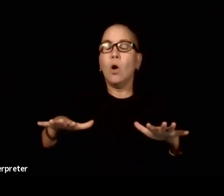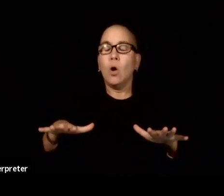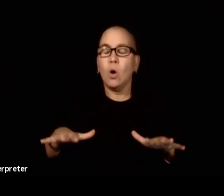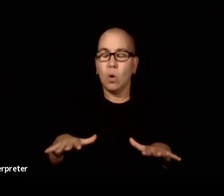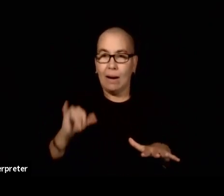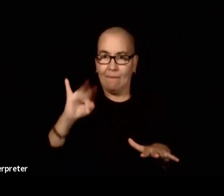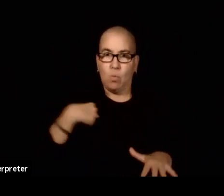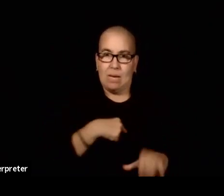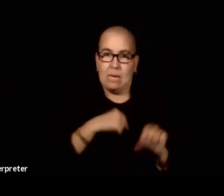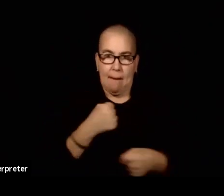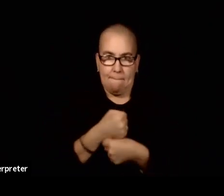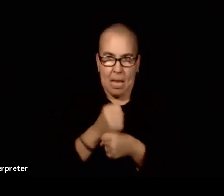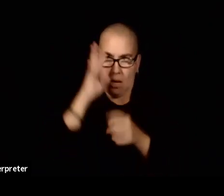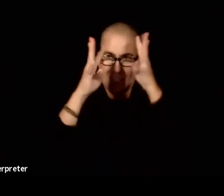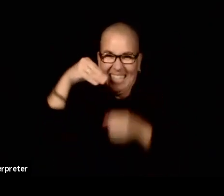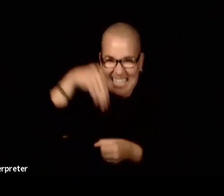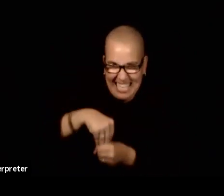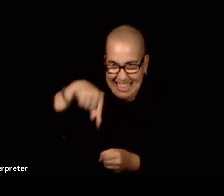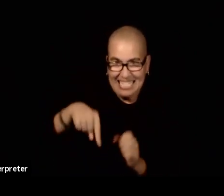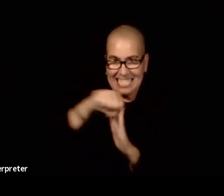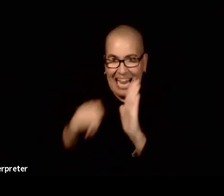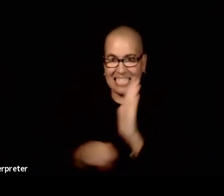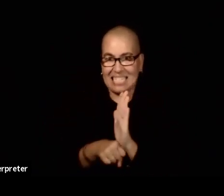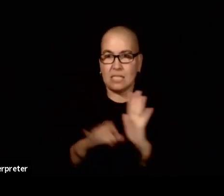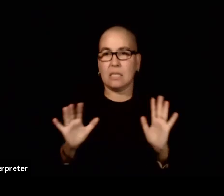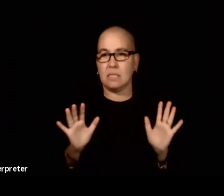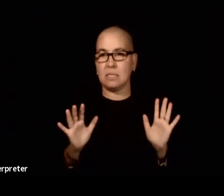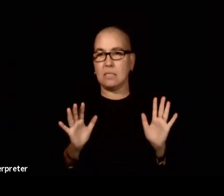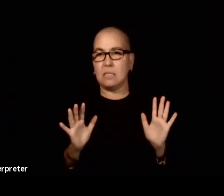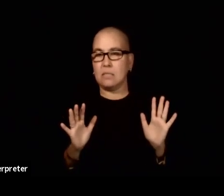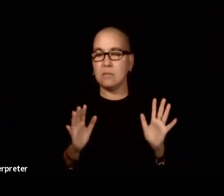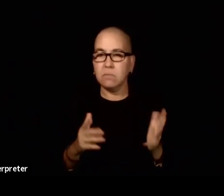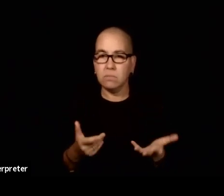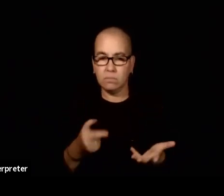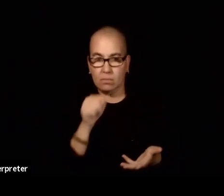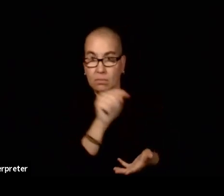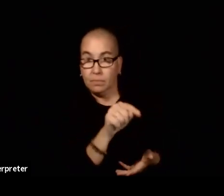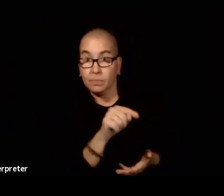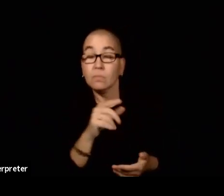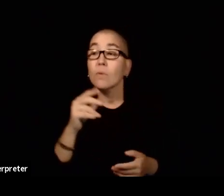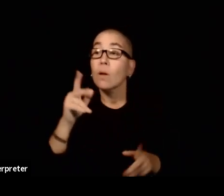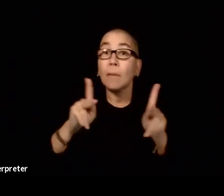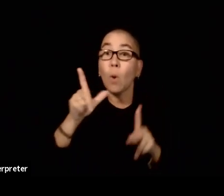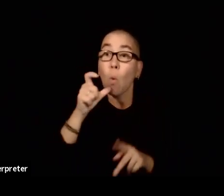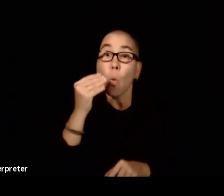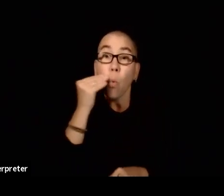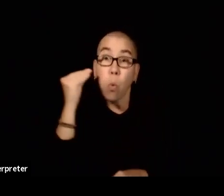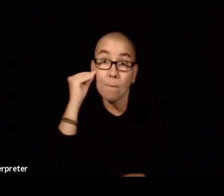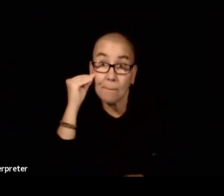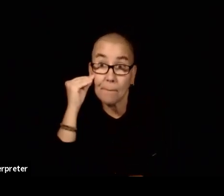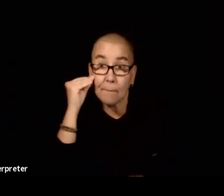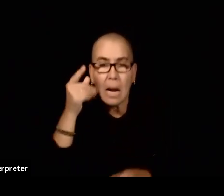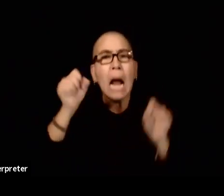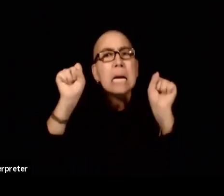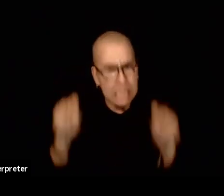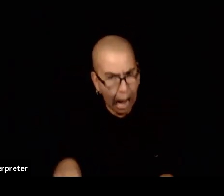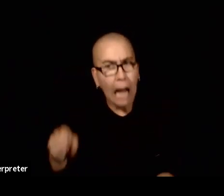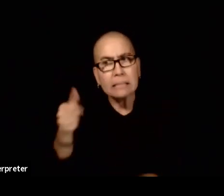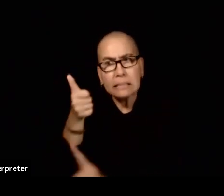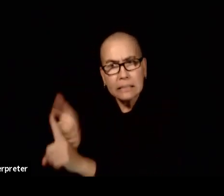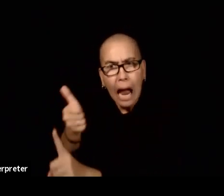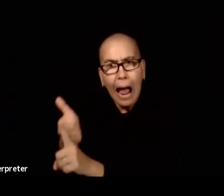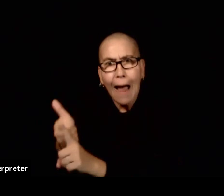People collect their own samples at home by simply fitting into a sterile tube and mailing it to a lab